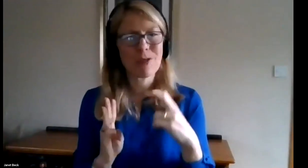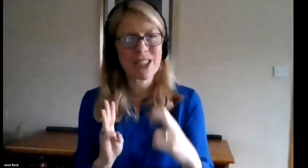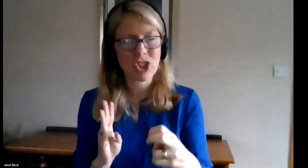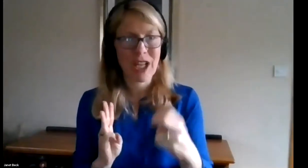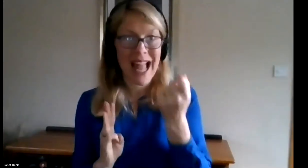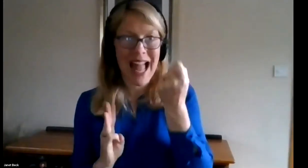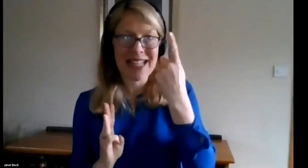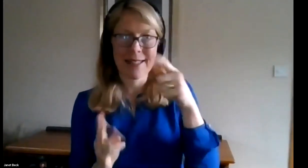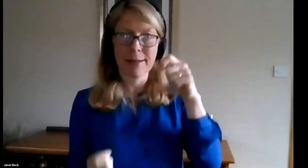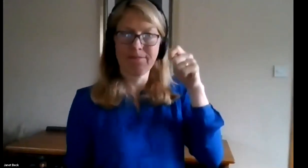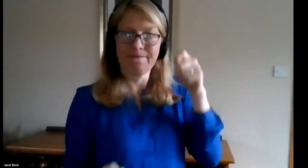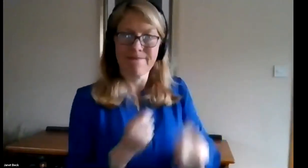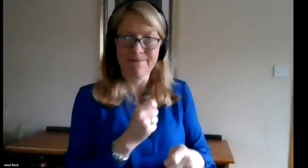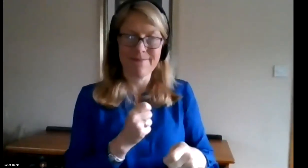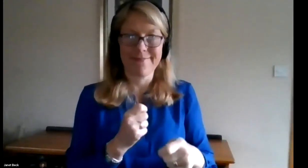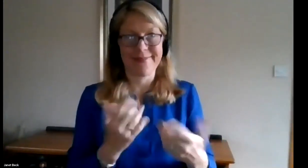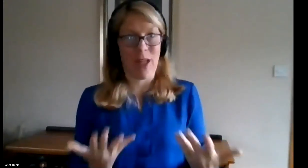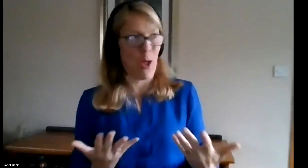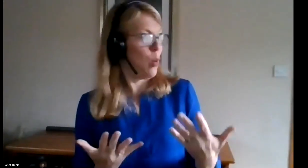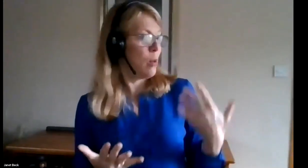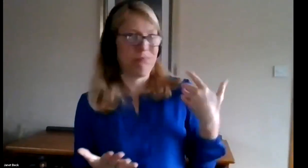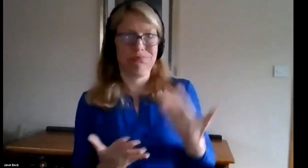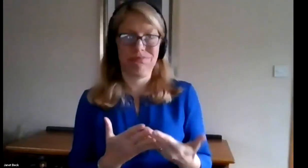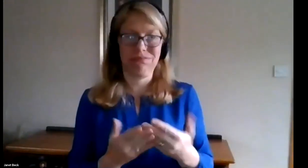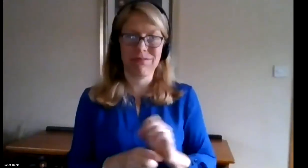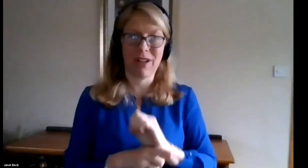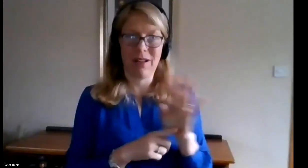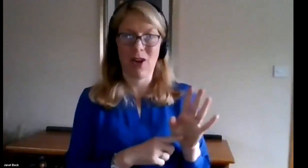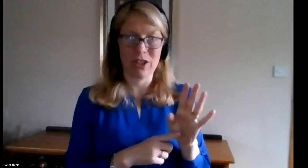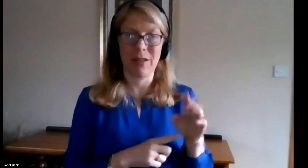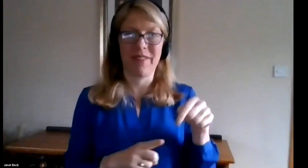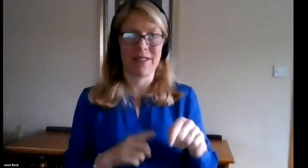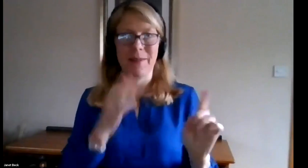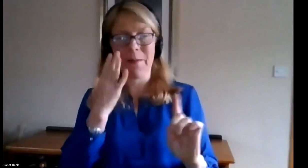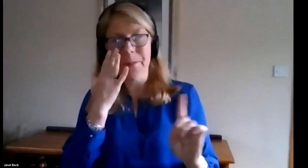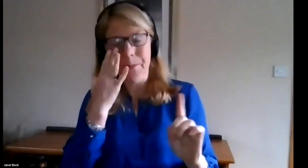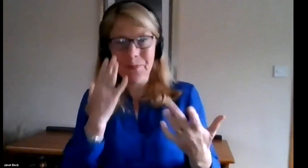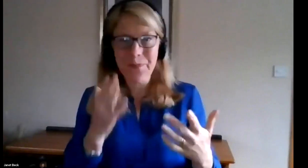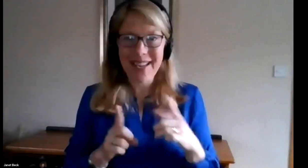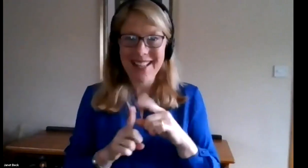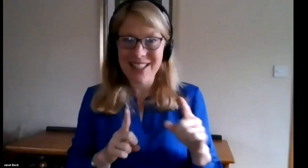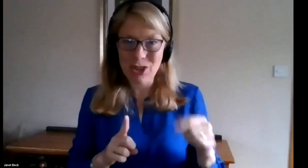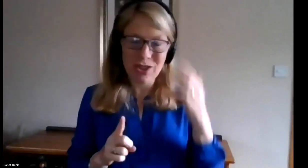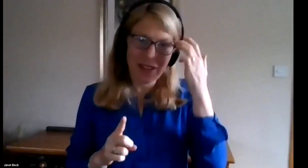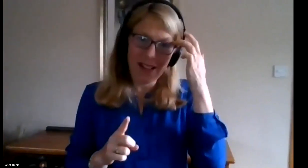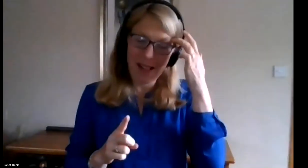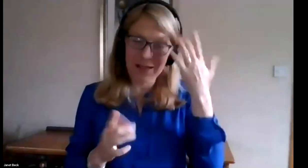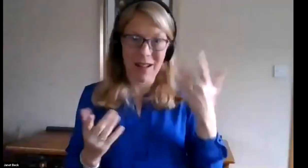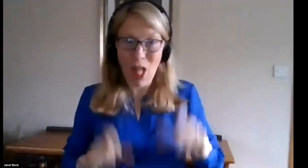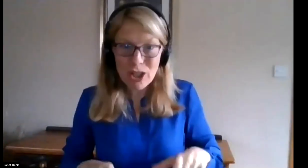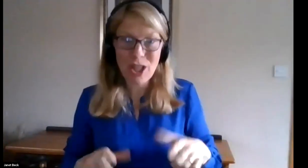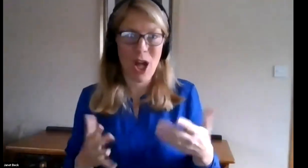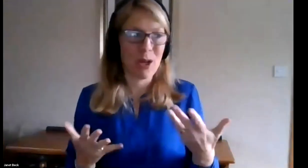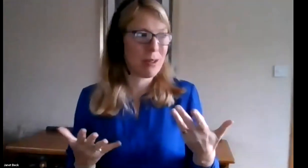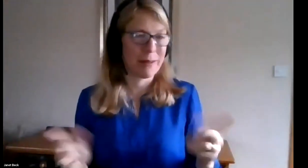the pressure of the pandemic crisis and the digital lockdown that affected the